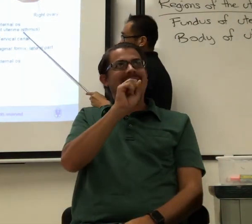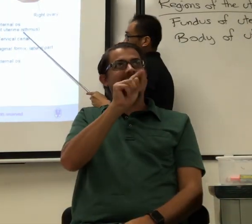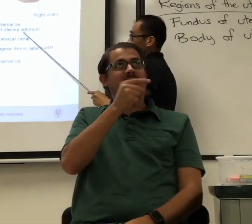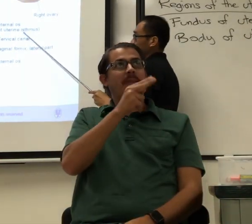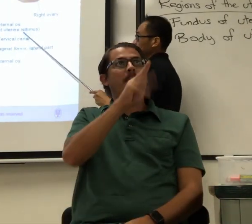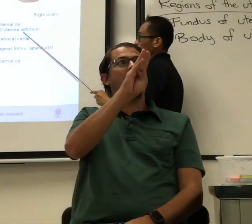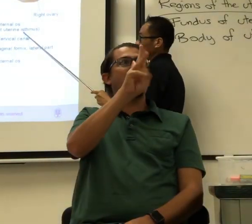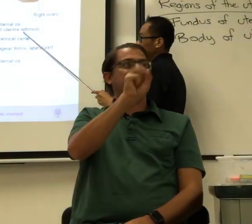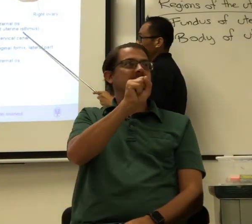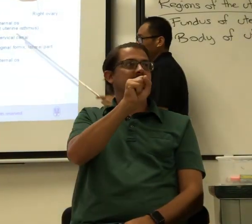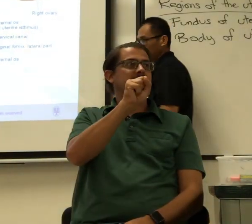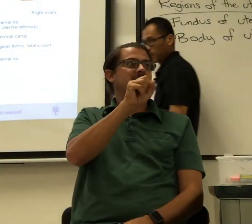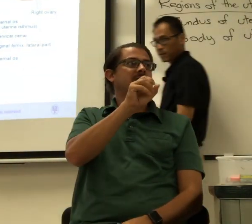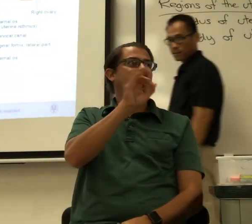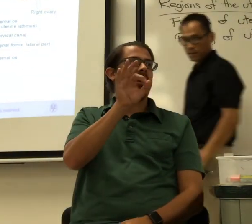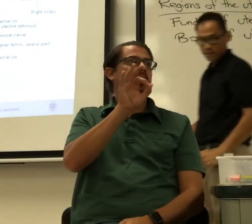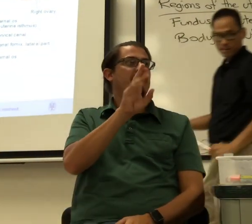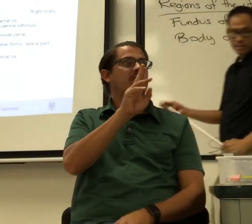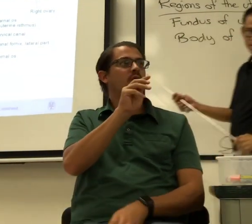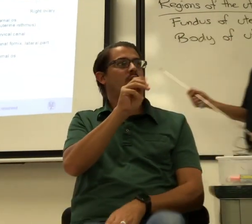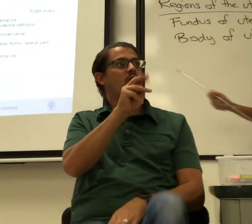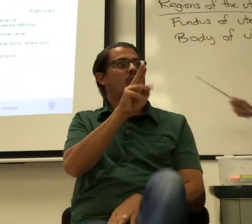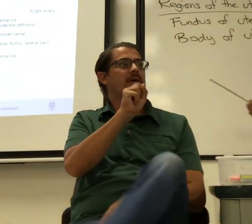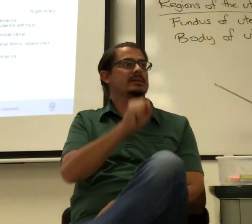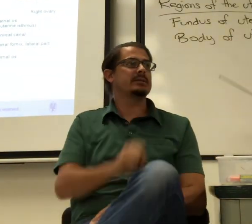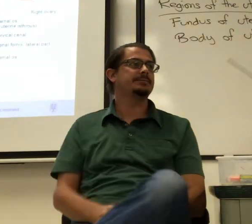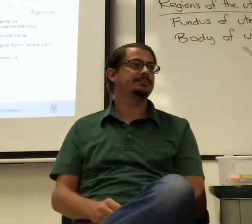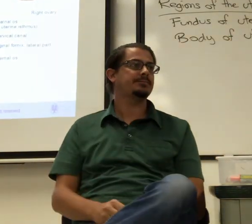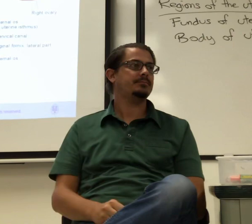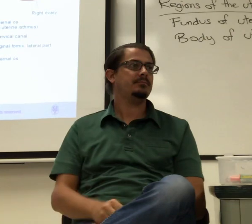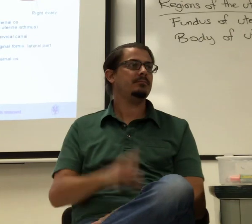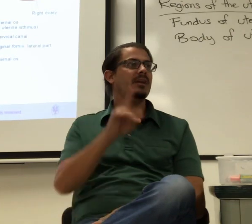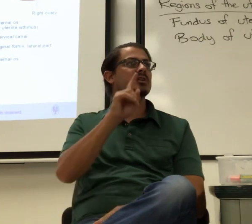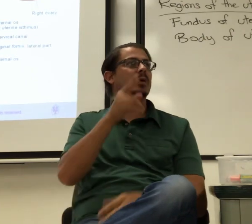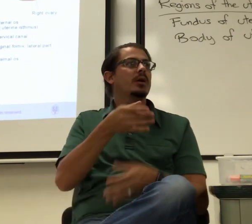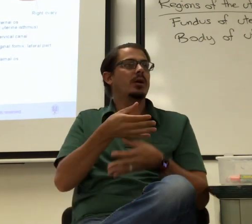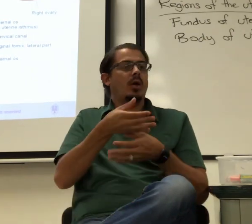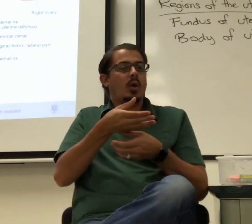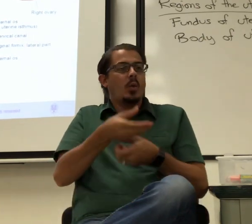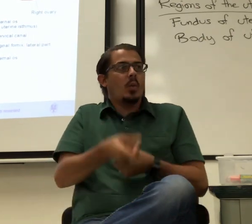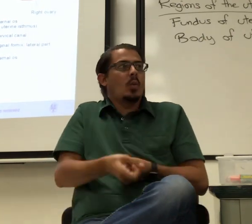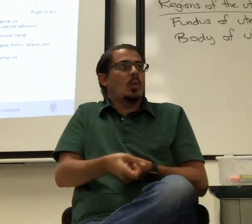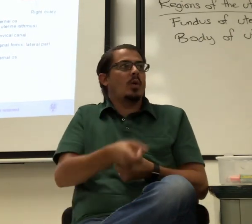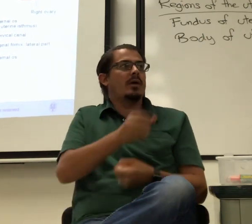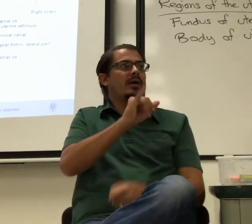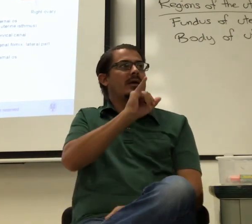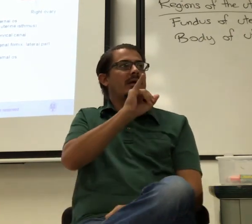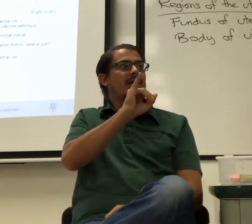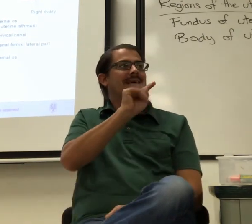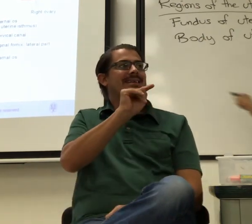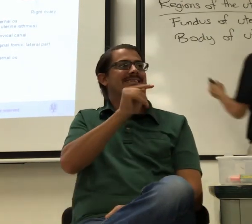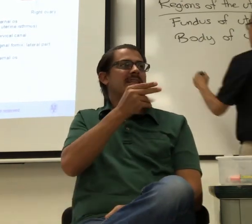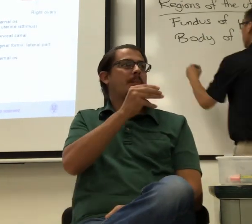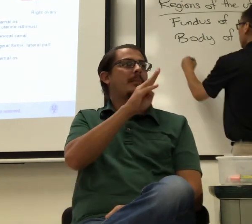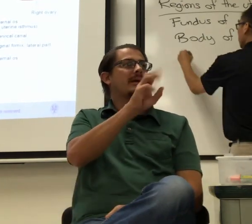of the uterus, okay? It's the part where it constricts. Isthmus is narrow region.